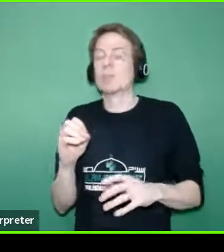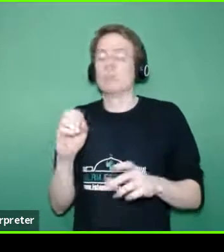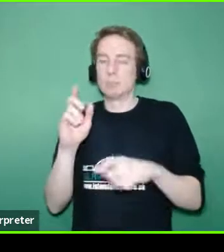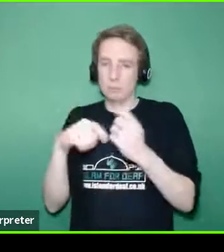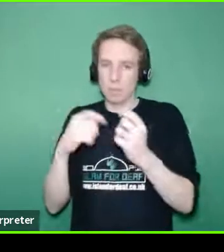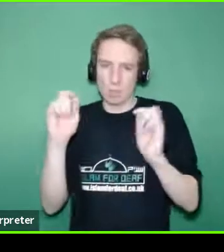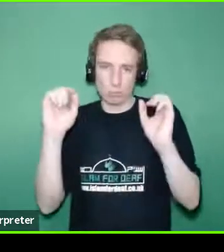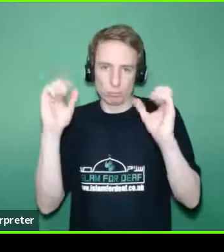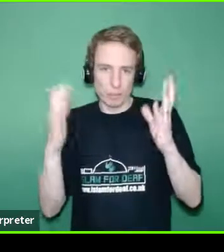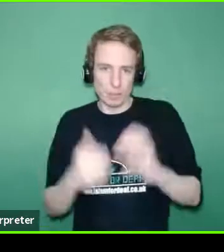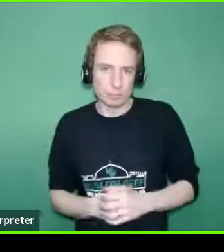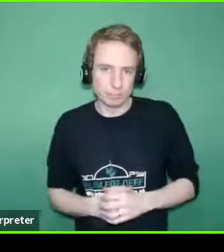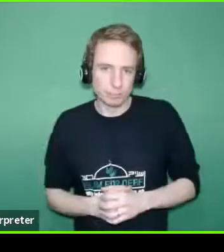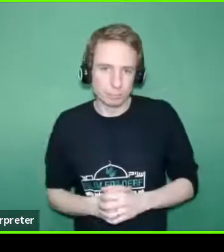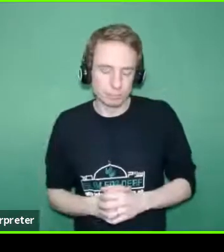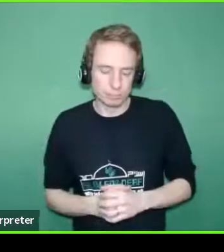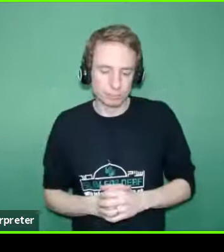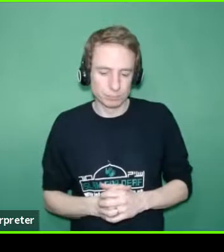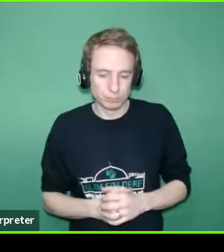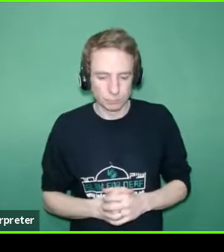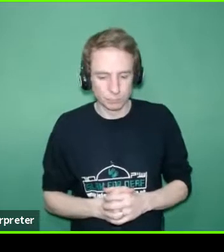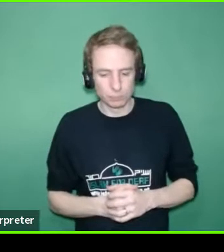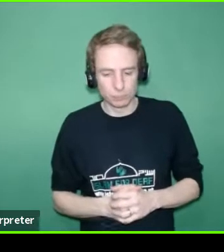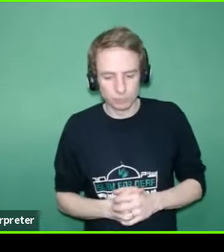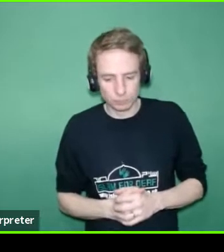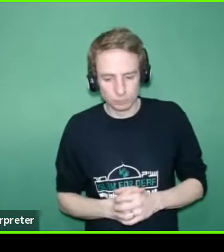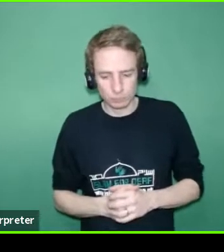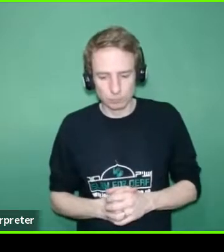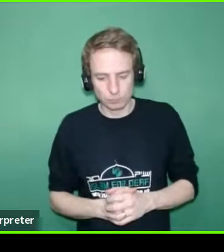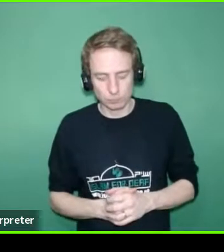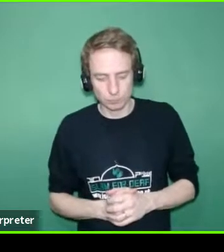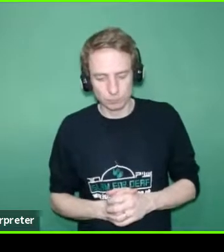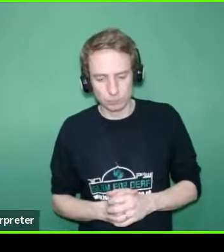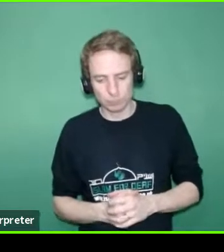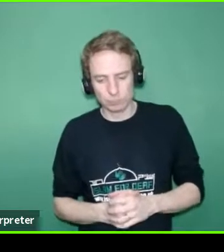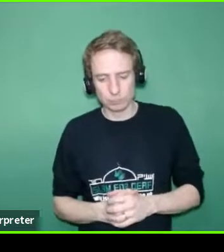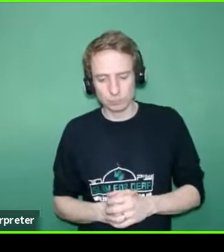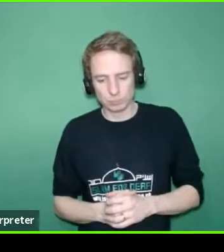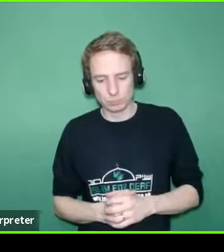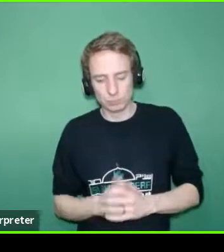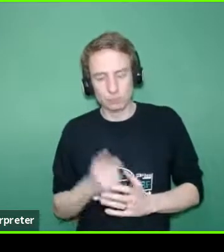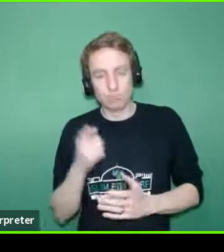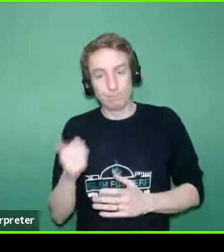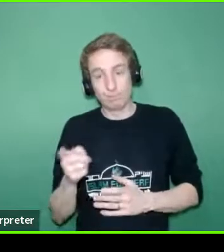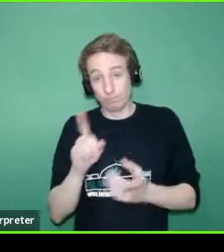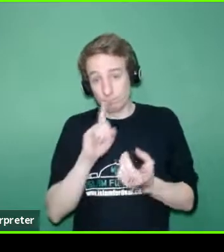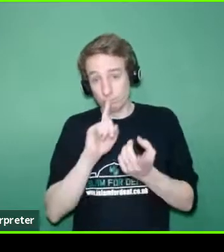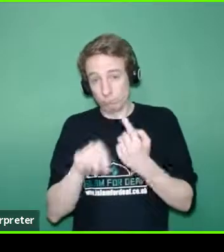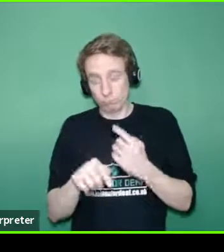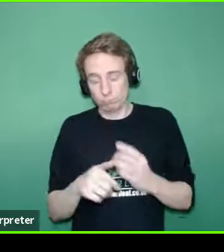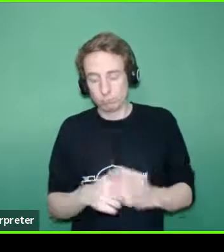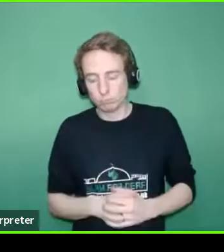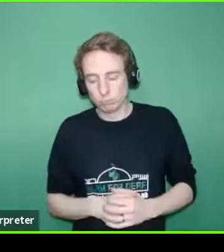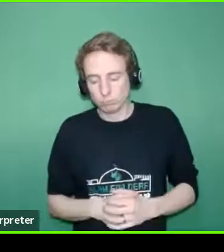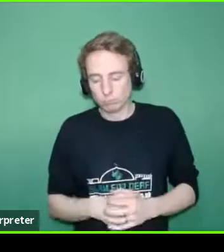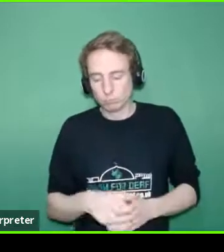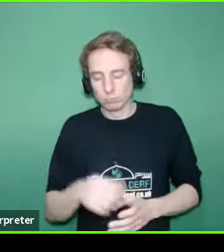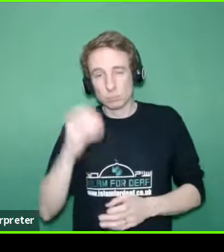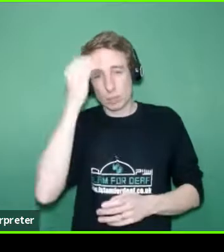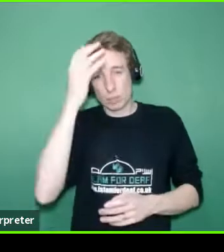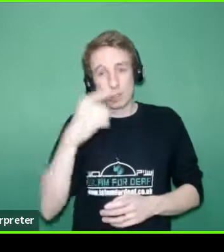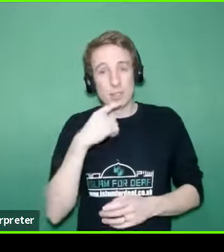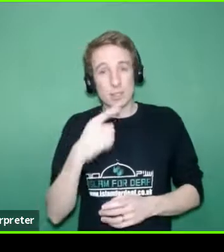So the Sheikh said that this has been reported in a narration that all